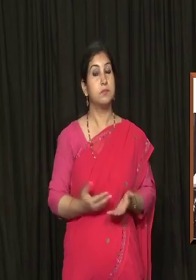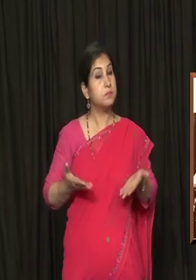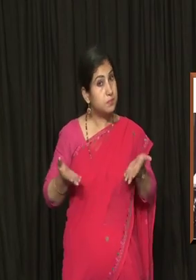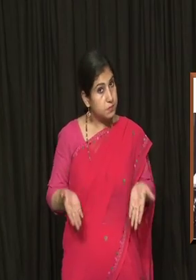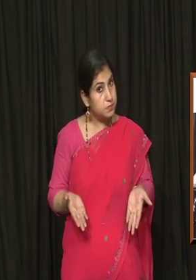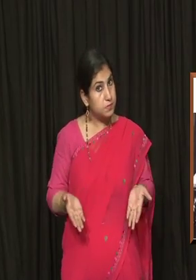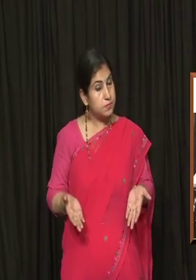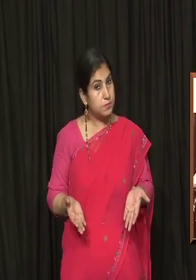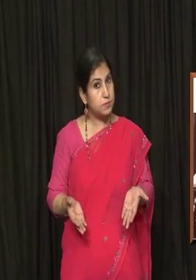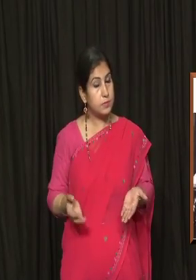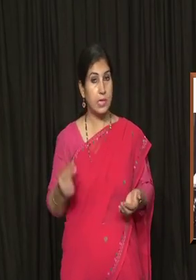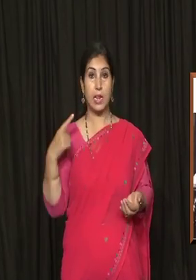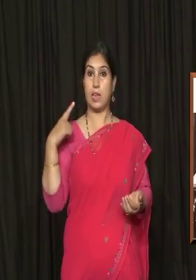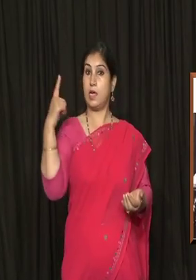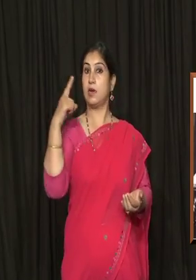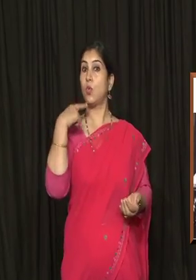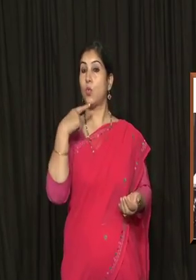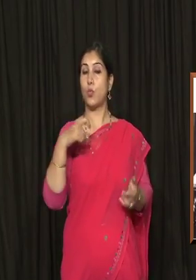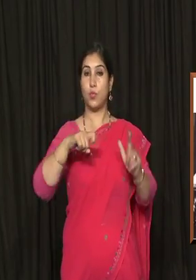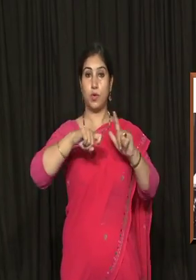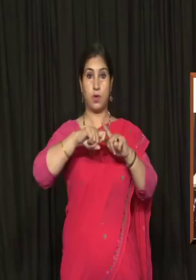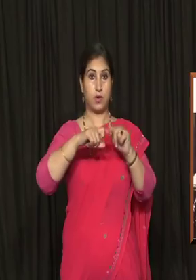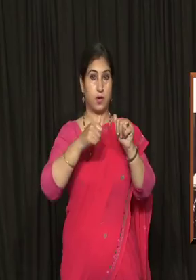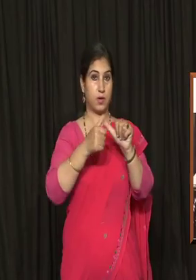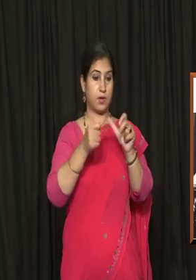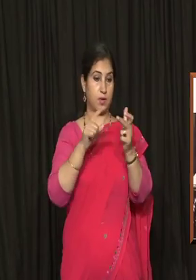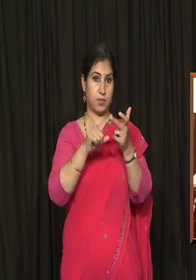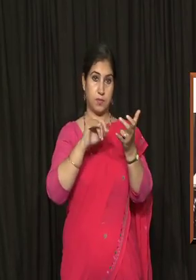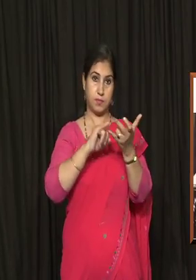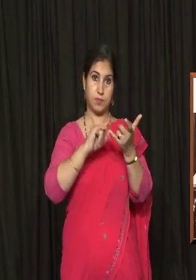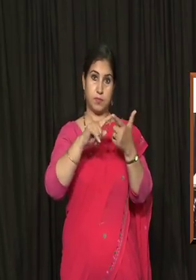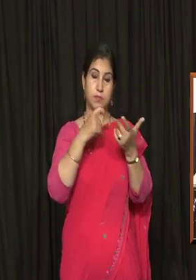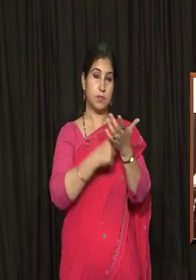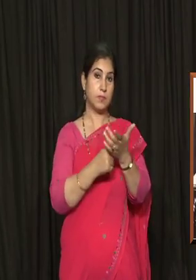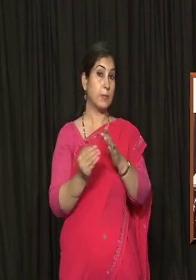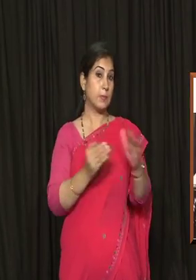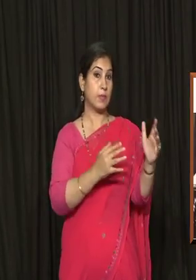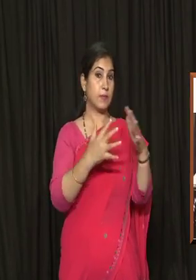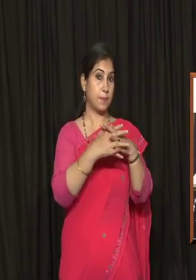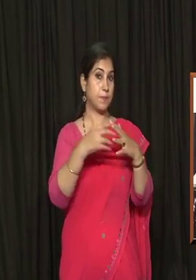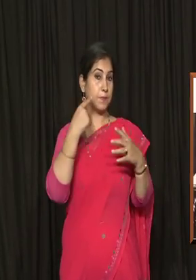Thus, under the leadership of Kaiser William I,